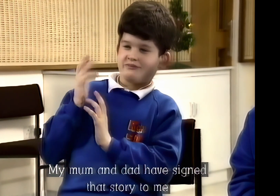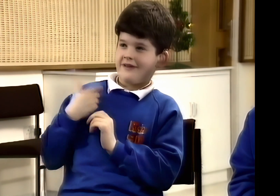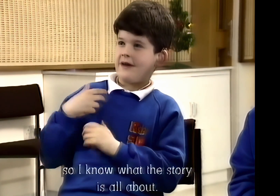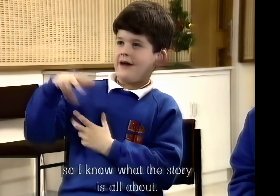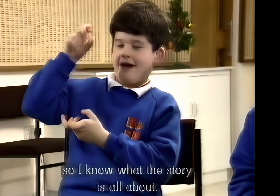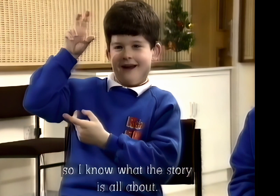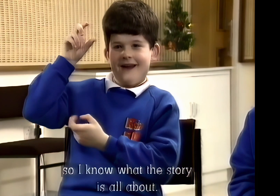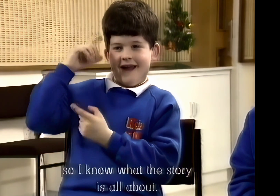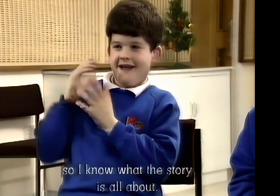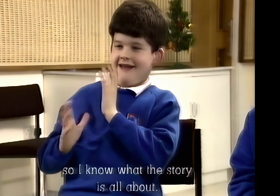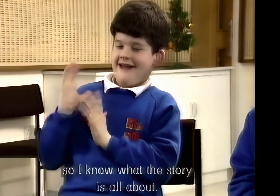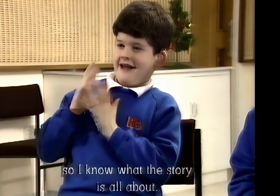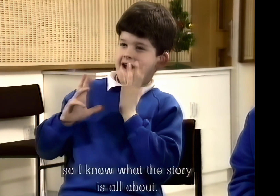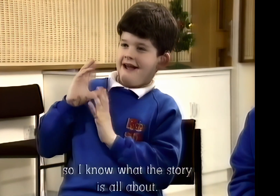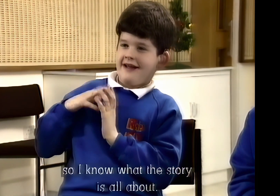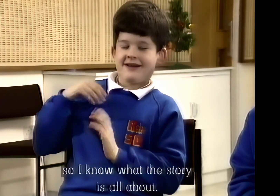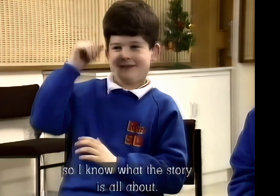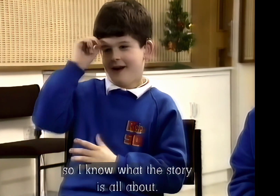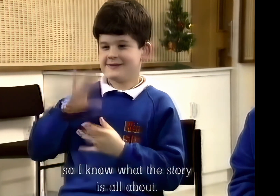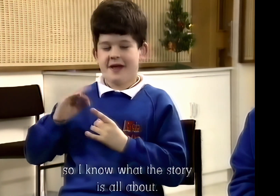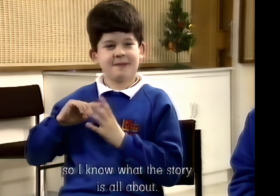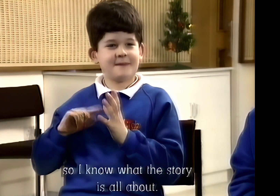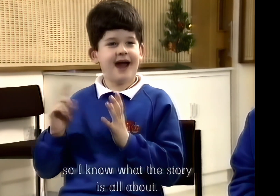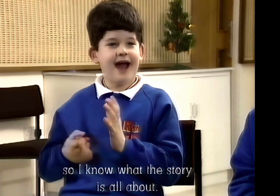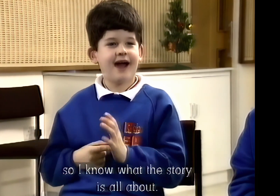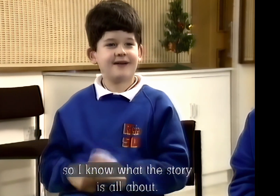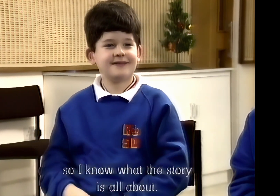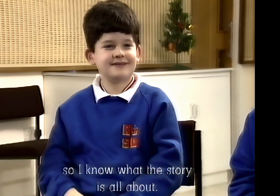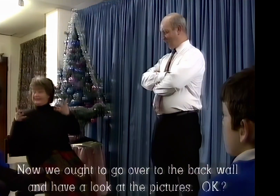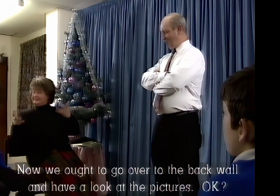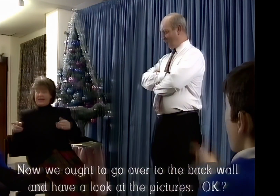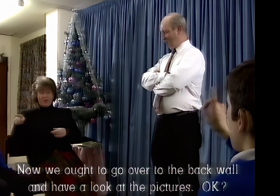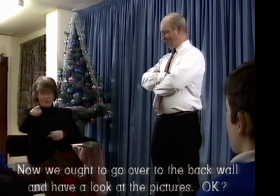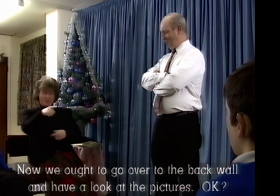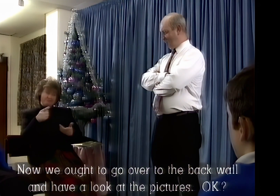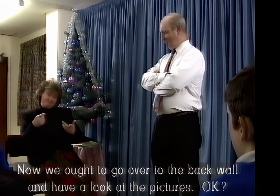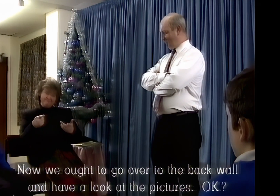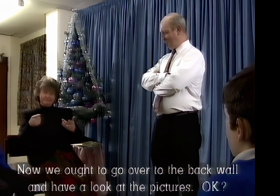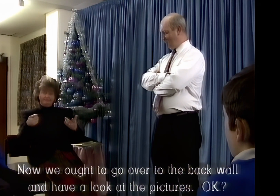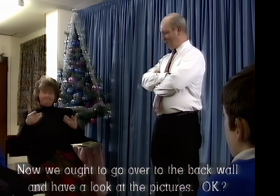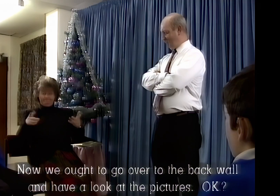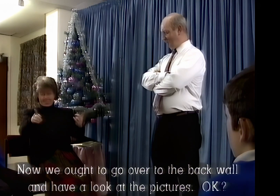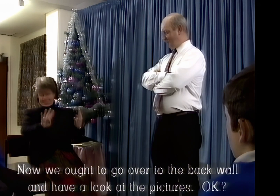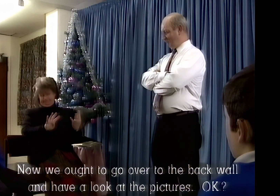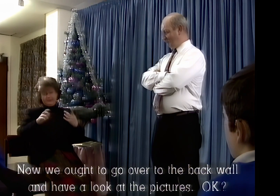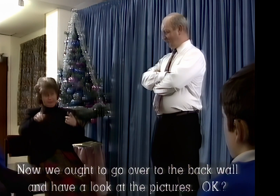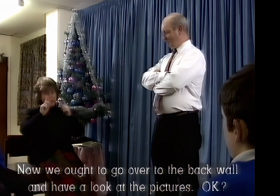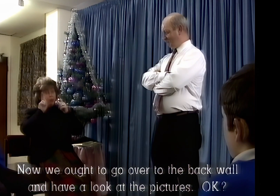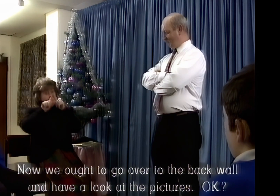My mum and dad have signed that story to me, so I know what the story's all about. Now, sorry, but we really ought to